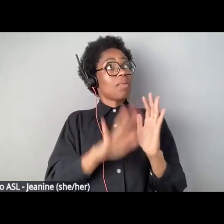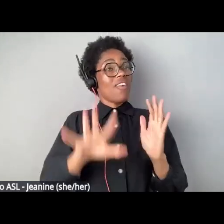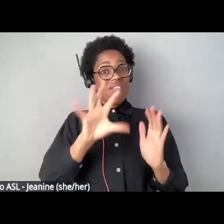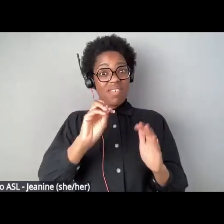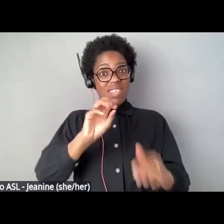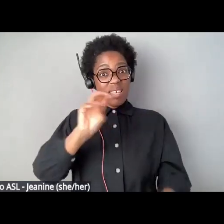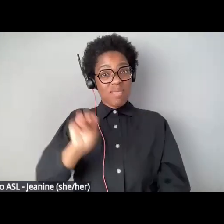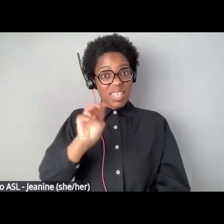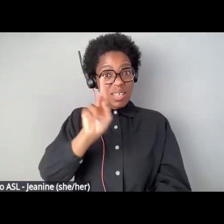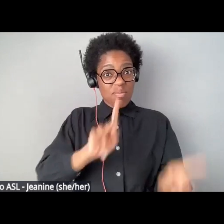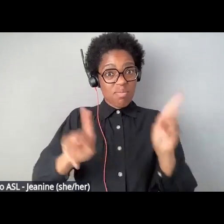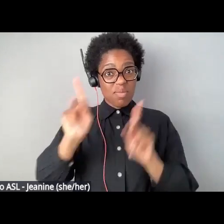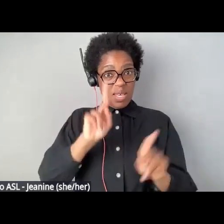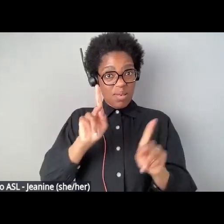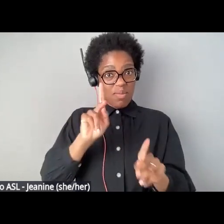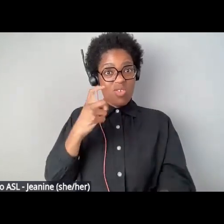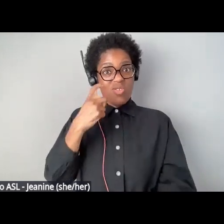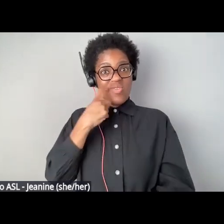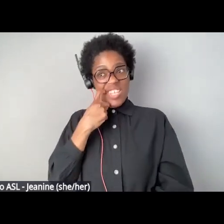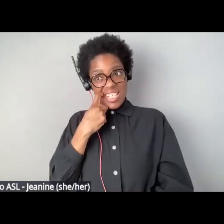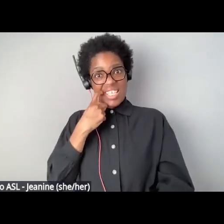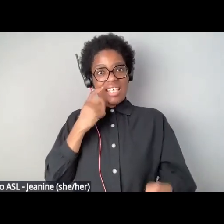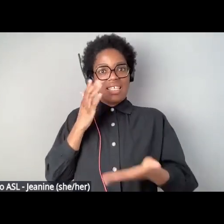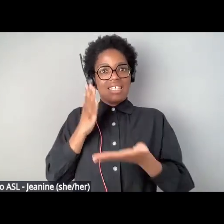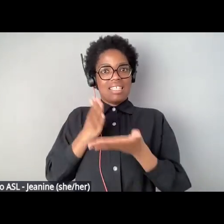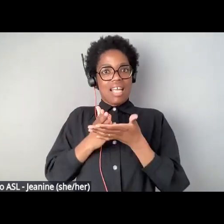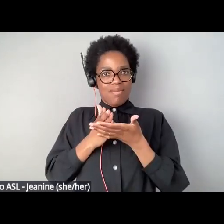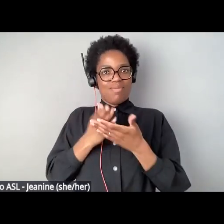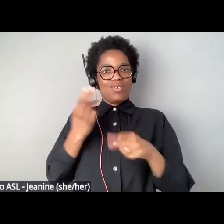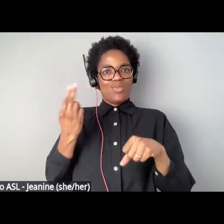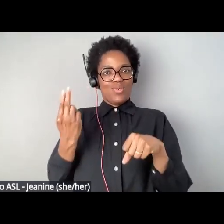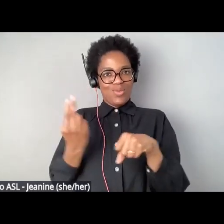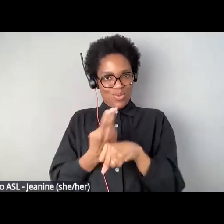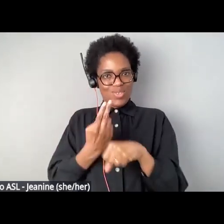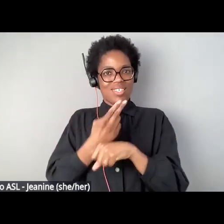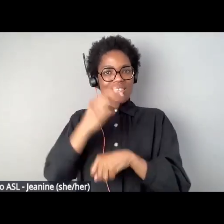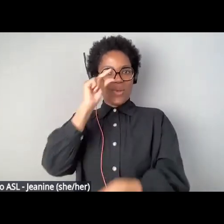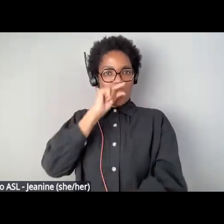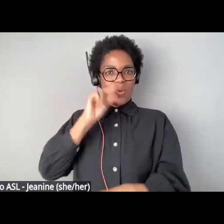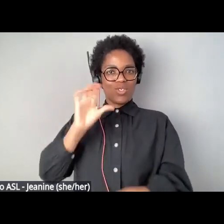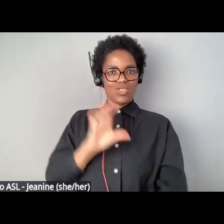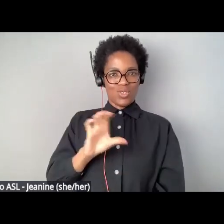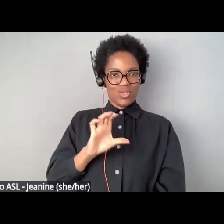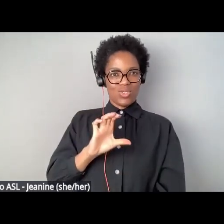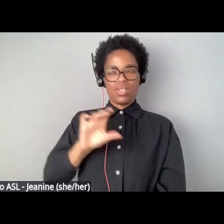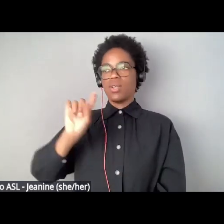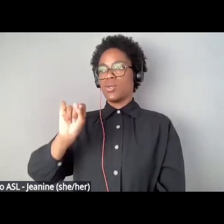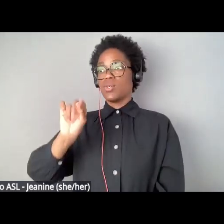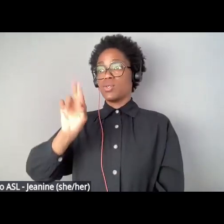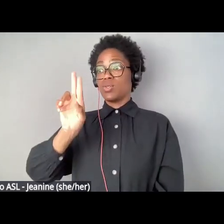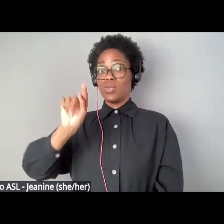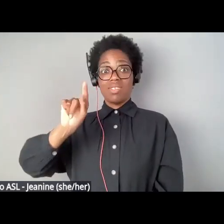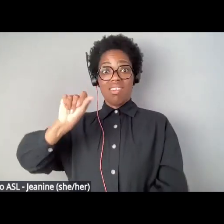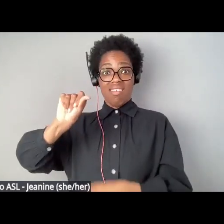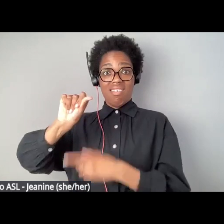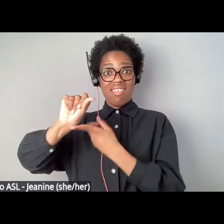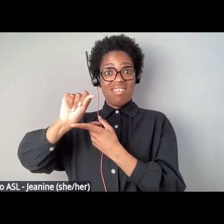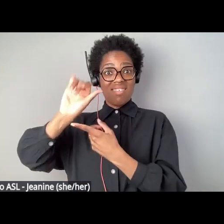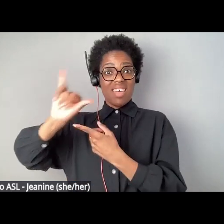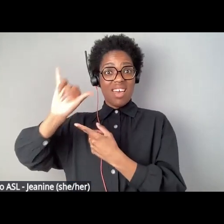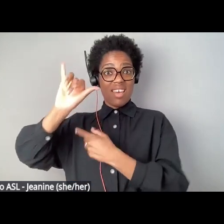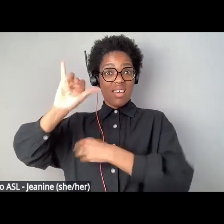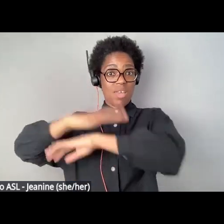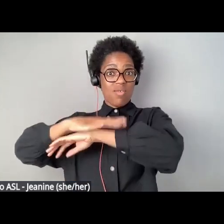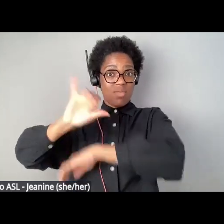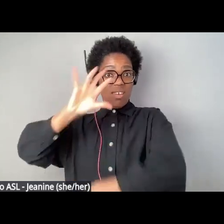Google search. Tuta's obviously celebrating because Google was found to de-rank them in search results, burying them and